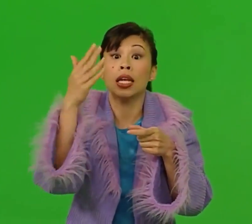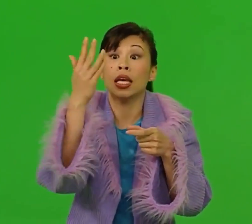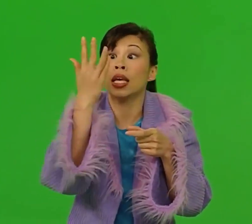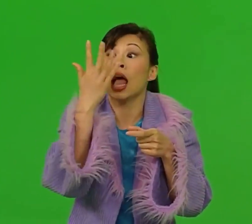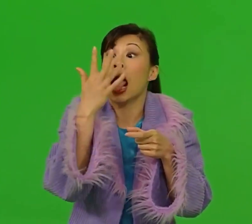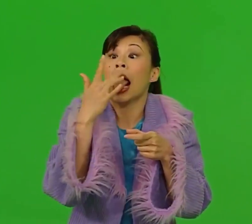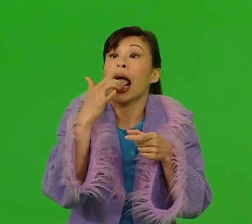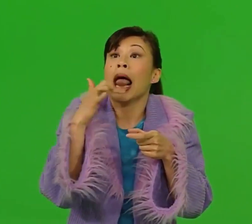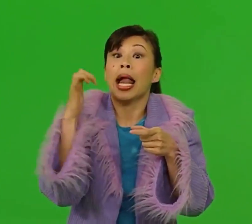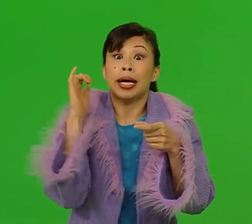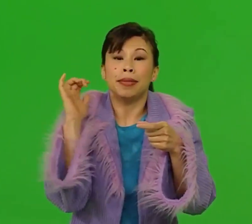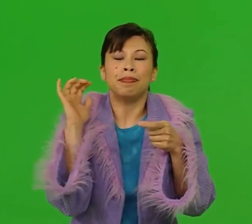honey."